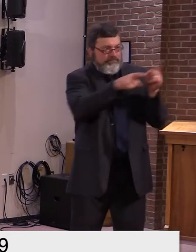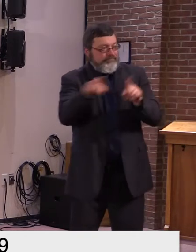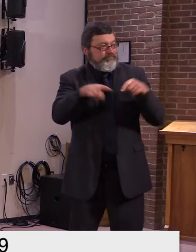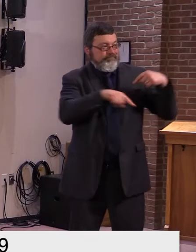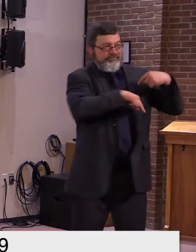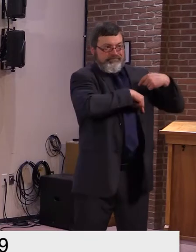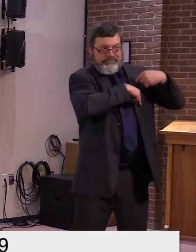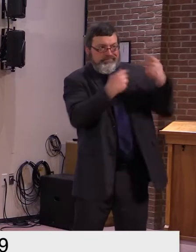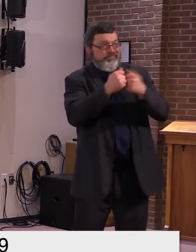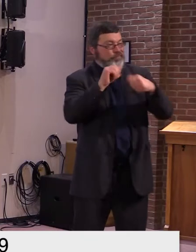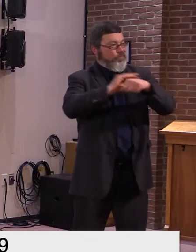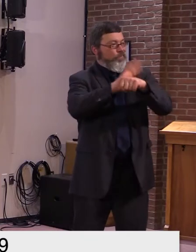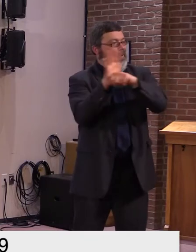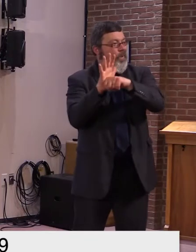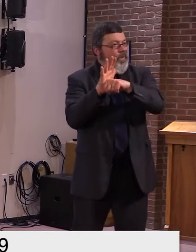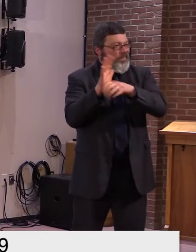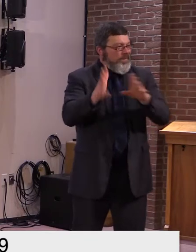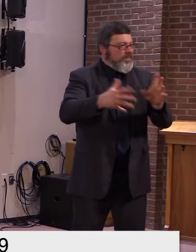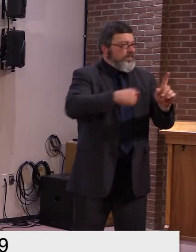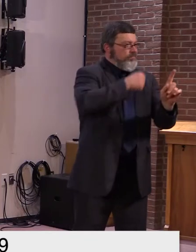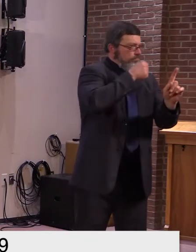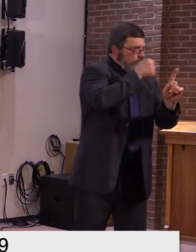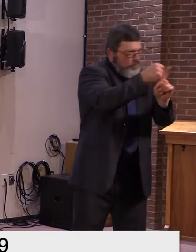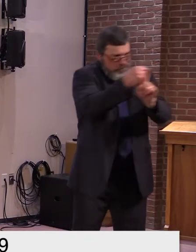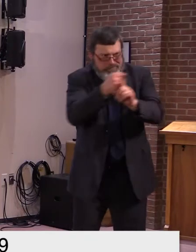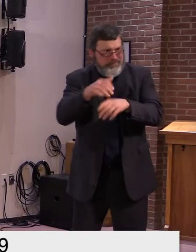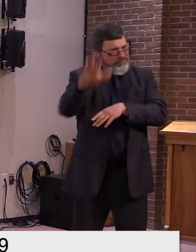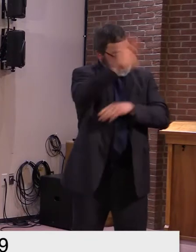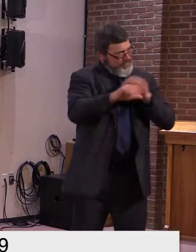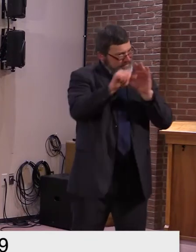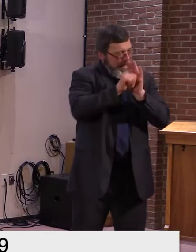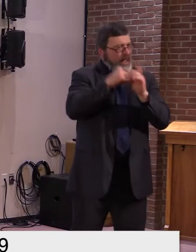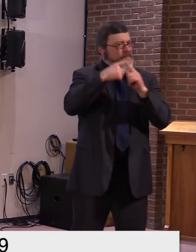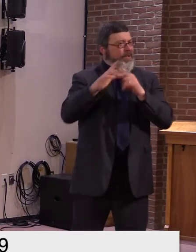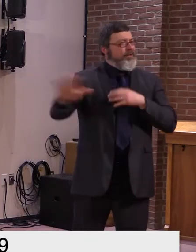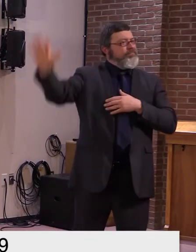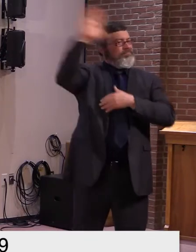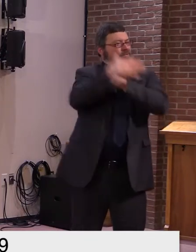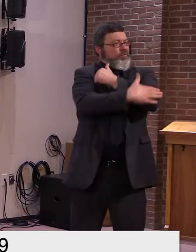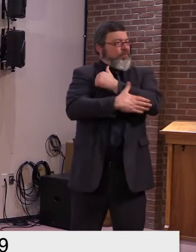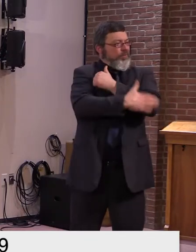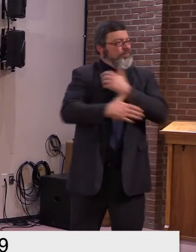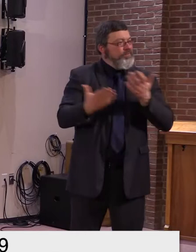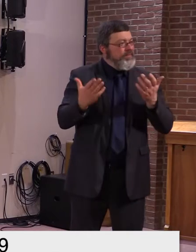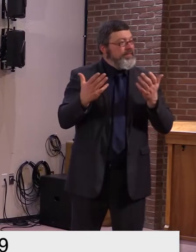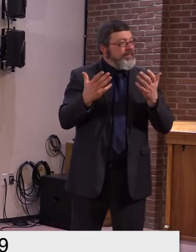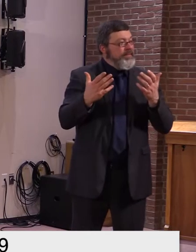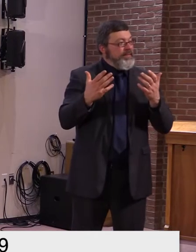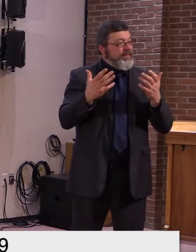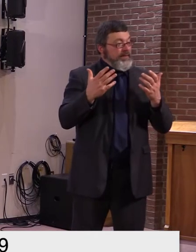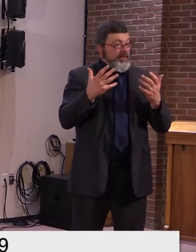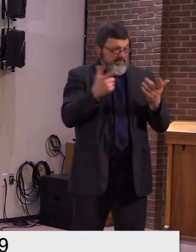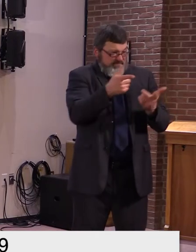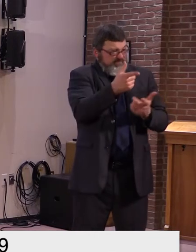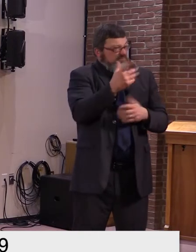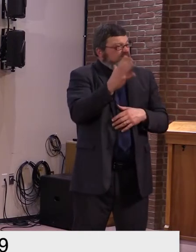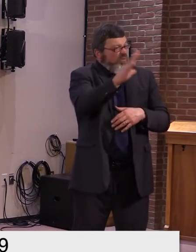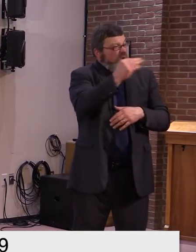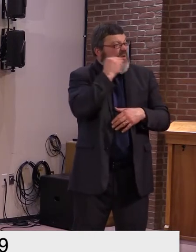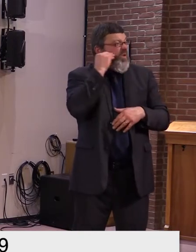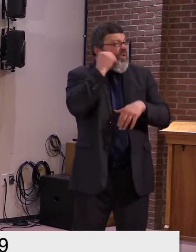that. And there's disparate impacts depending on where you are. Some sectors of the economy are doing well. But everyday